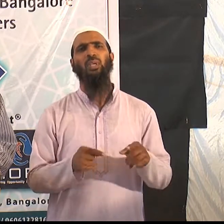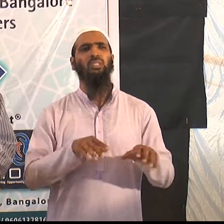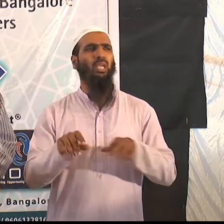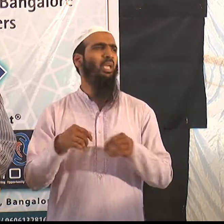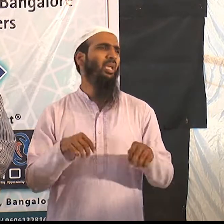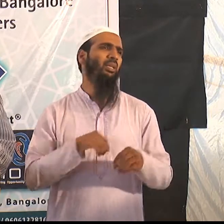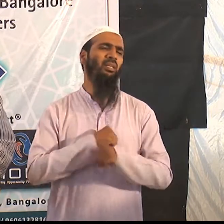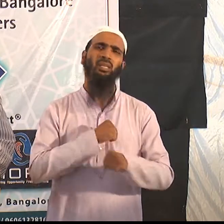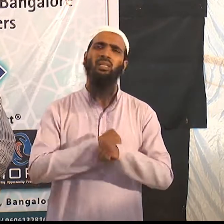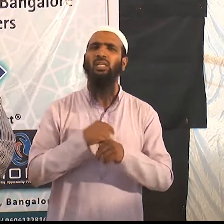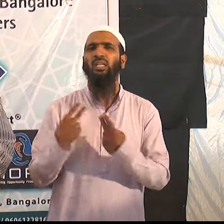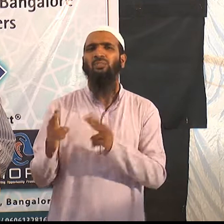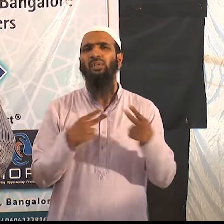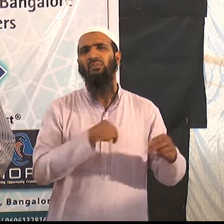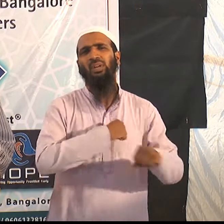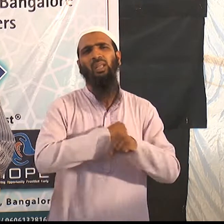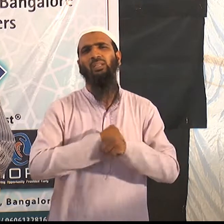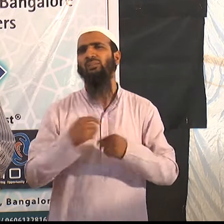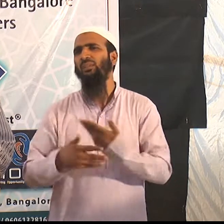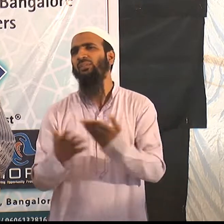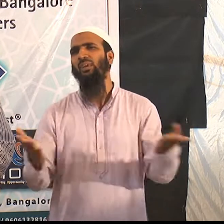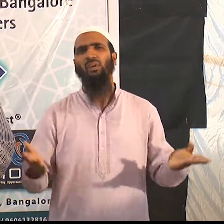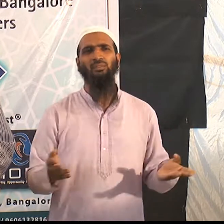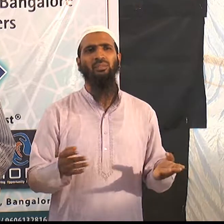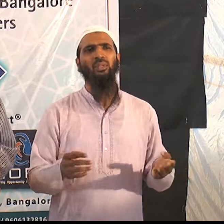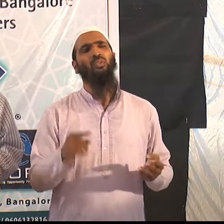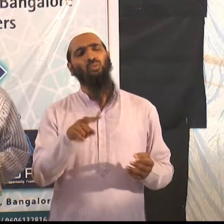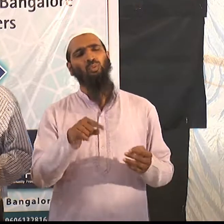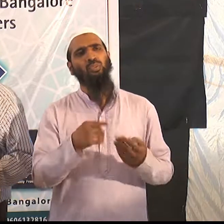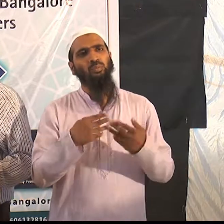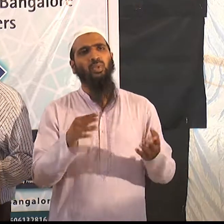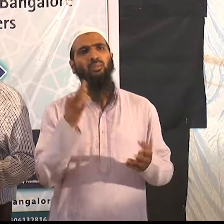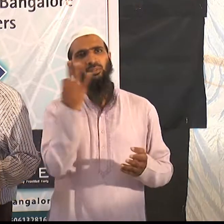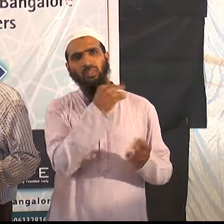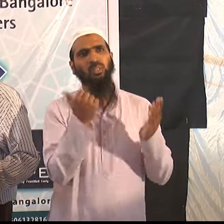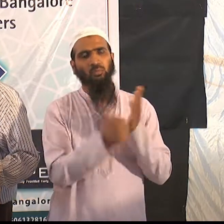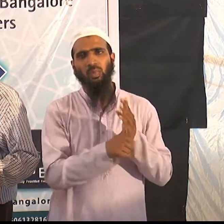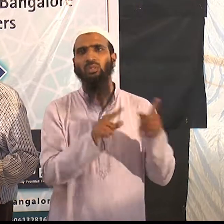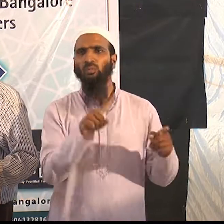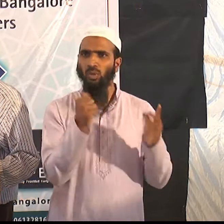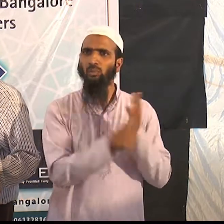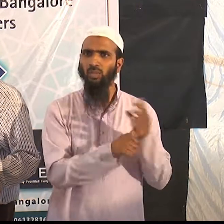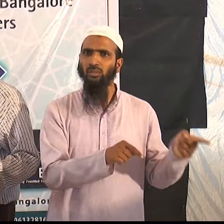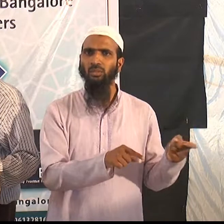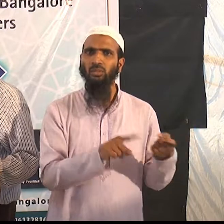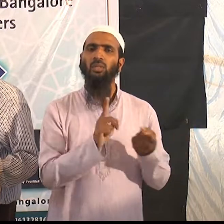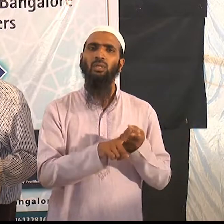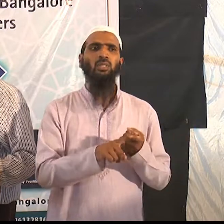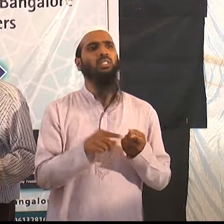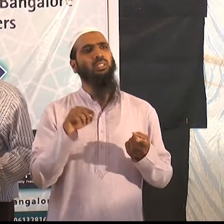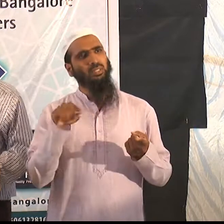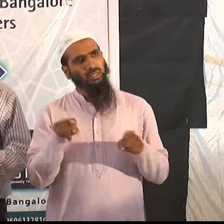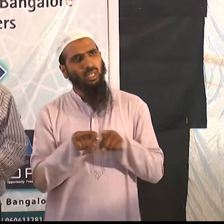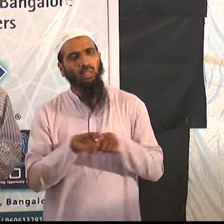activity. You spend 1 month of Rosa for Ramzan. I believe the Jain community does for 40 days at